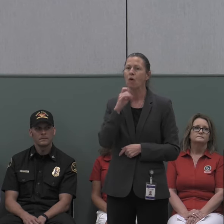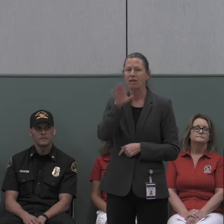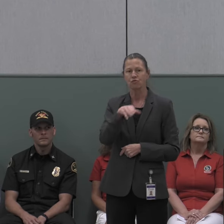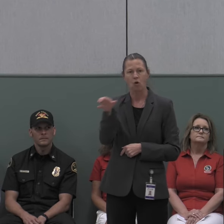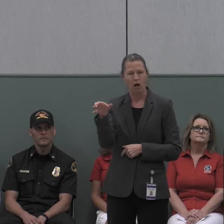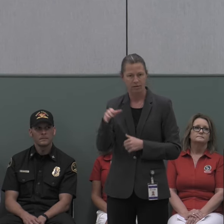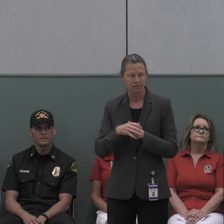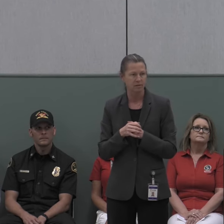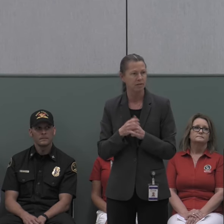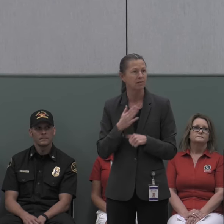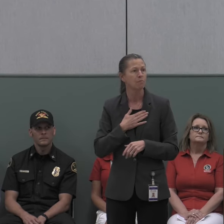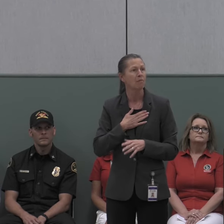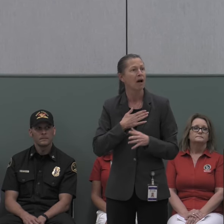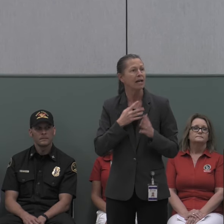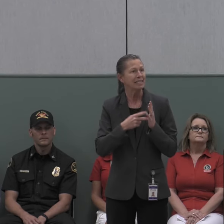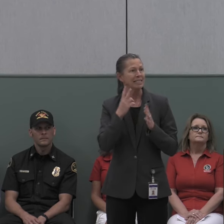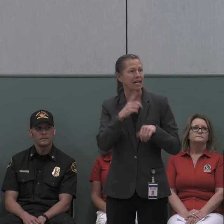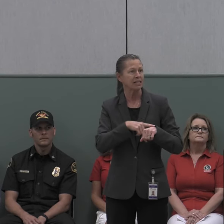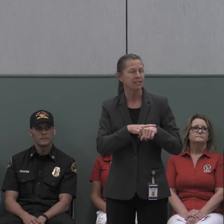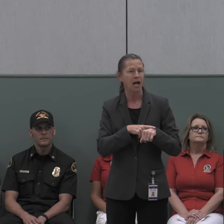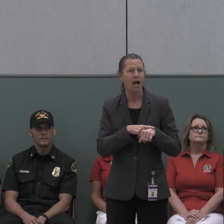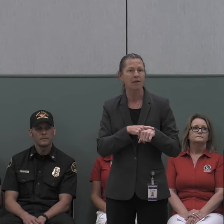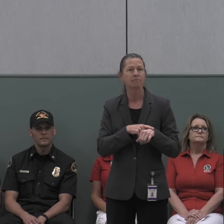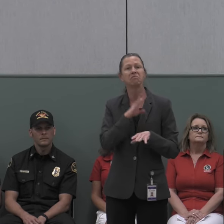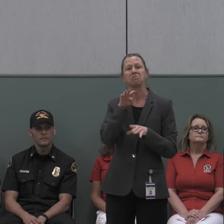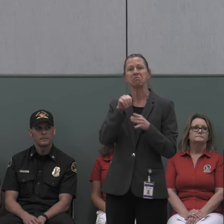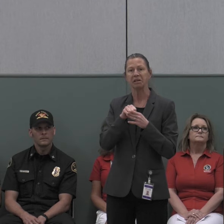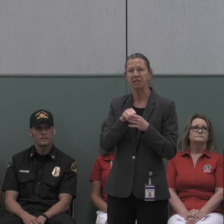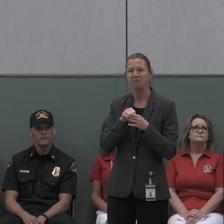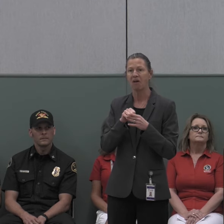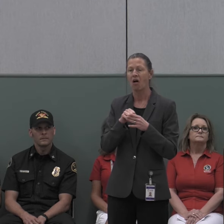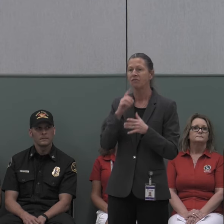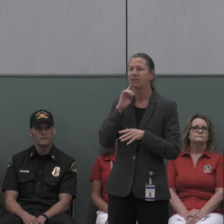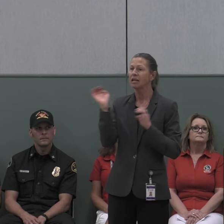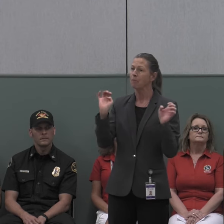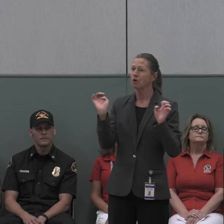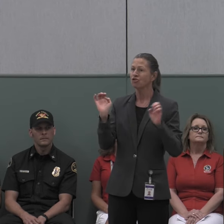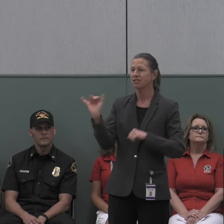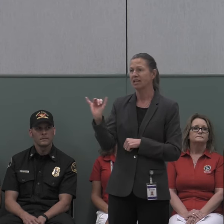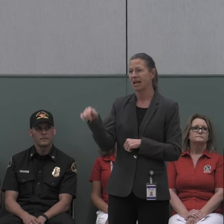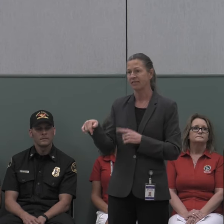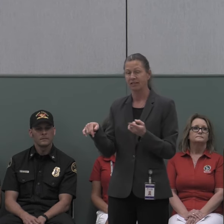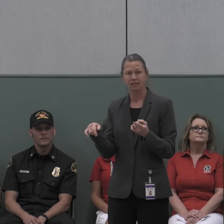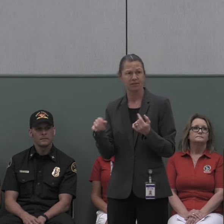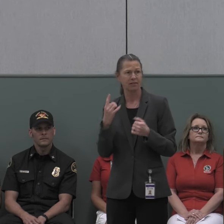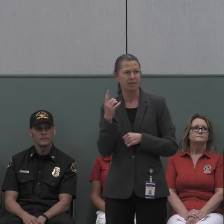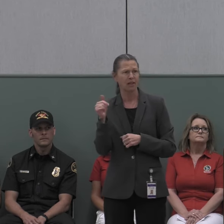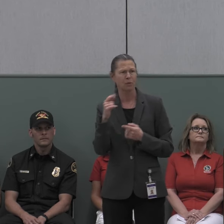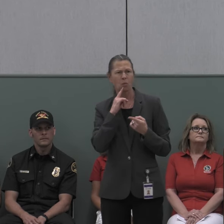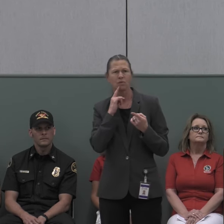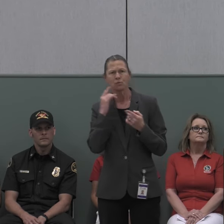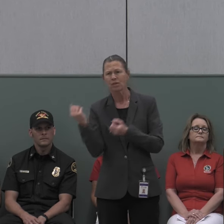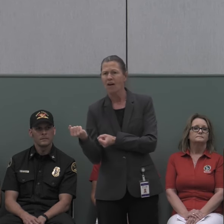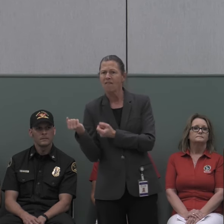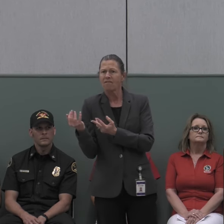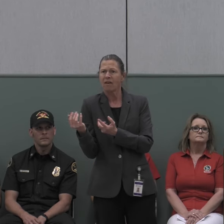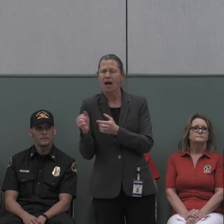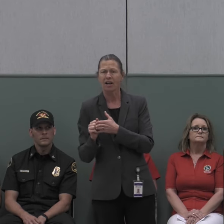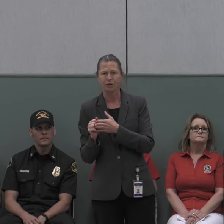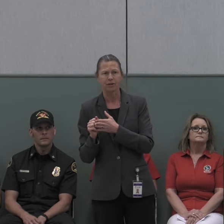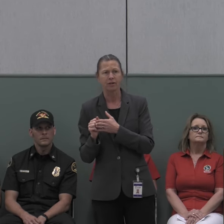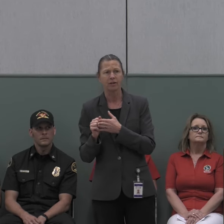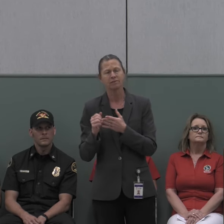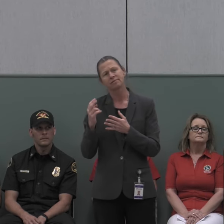time being with an emergency of this magnitude. One was with the Erskine fire a couple years back. I'm sure many of you